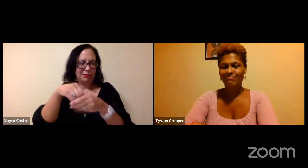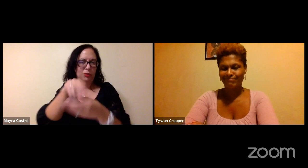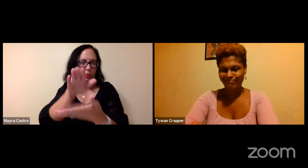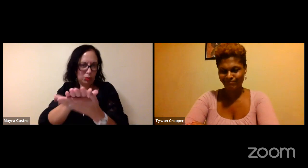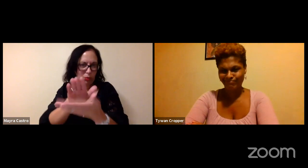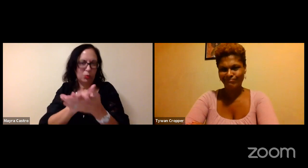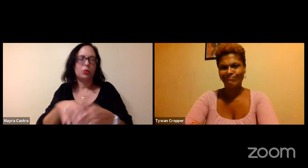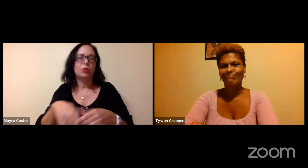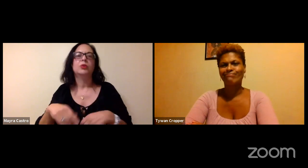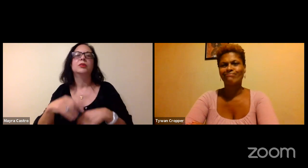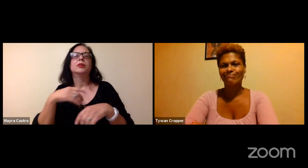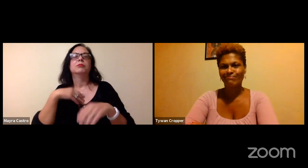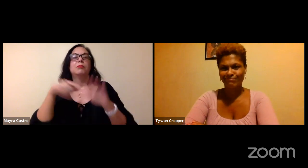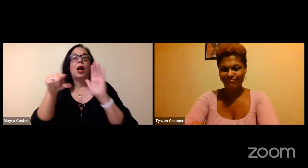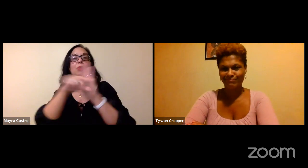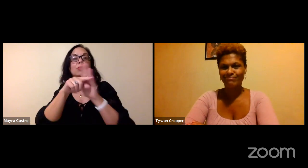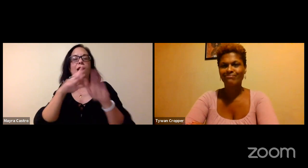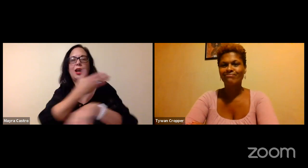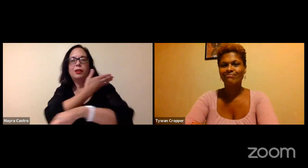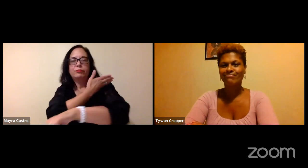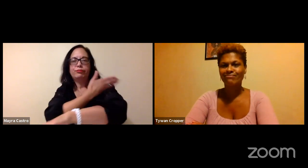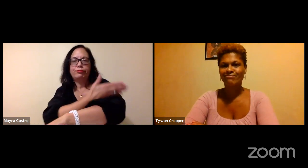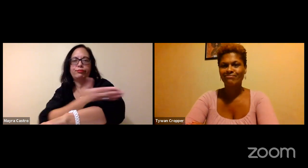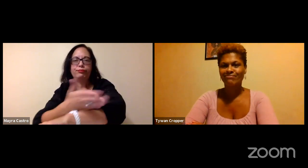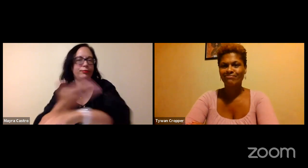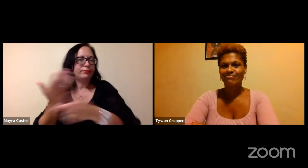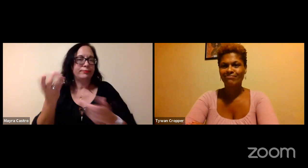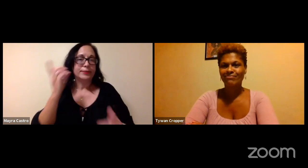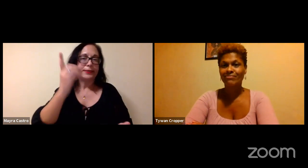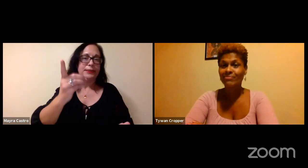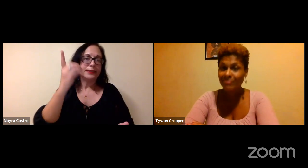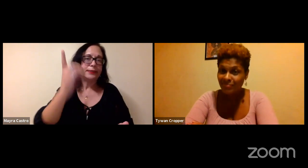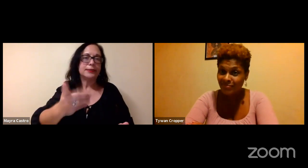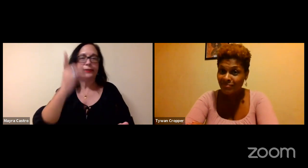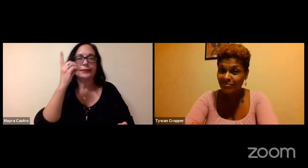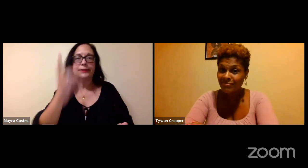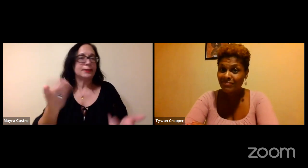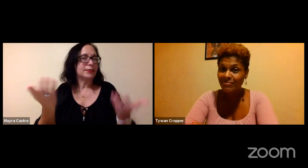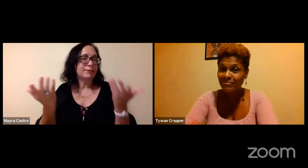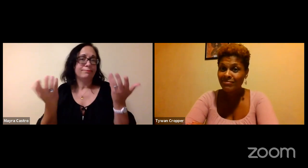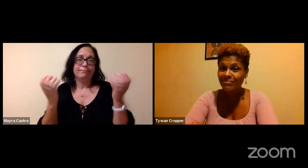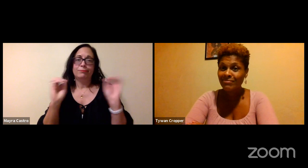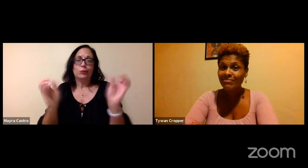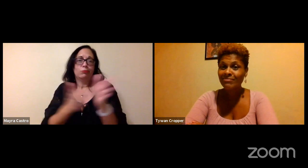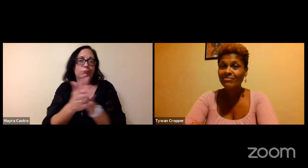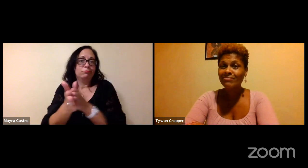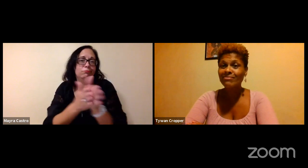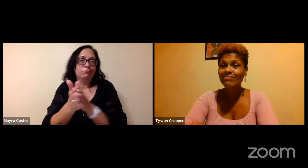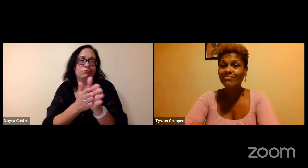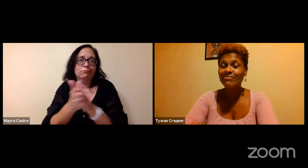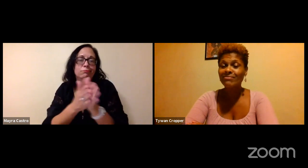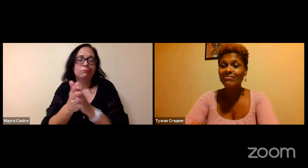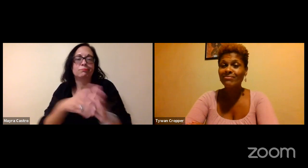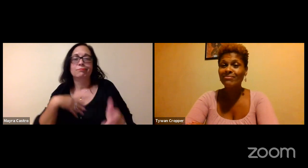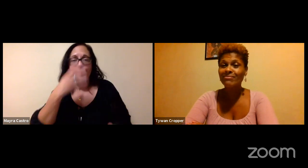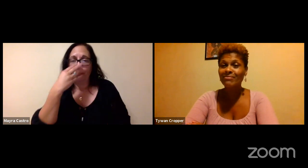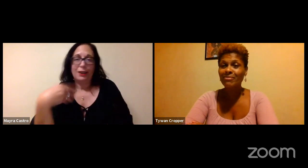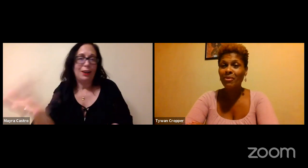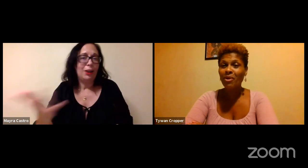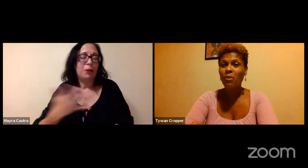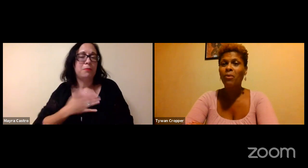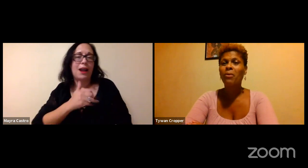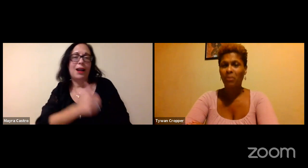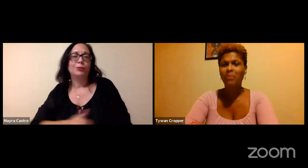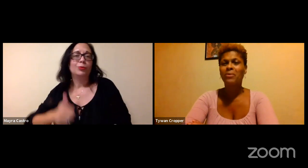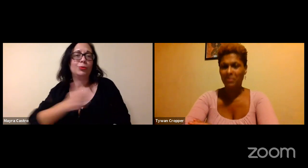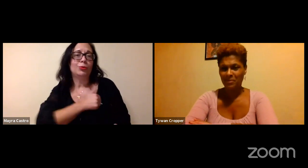And I lost my motivation in school, and my grades started to deteriorate. I started getting D's.